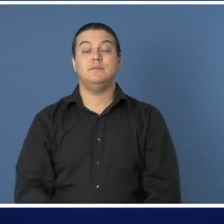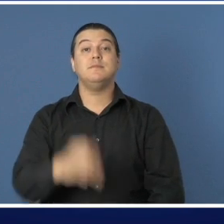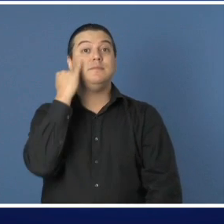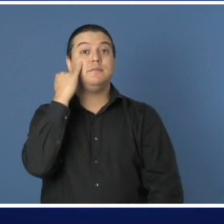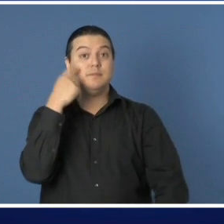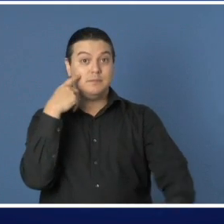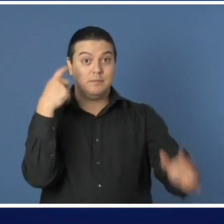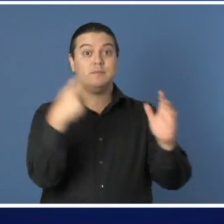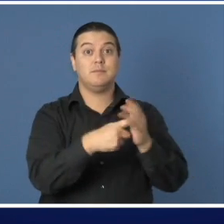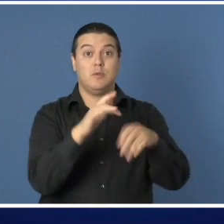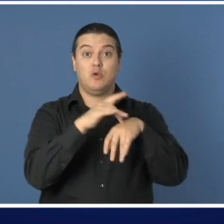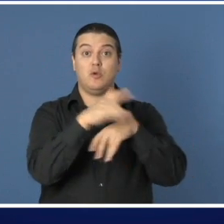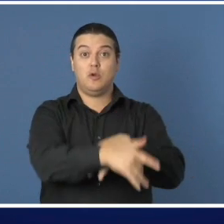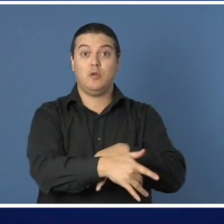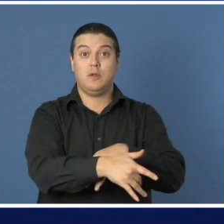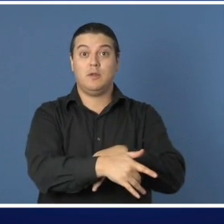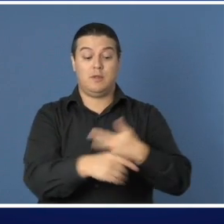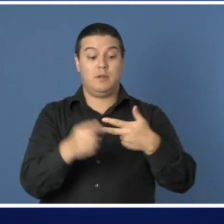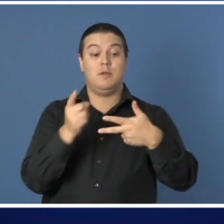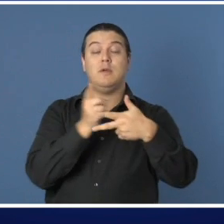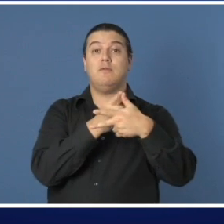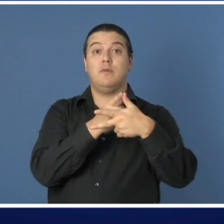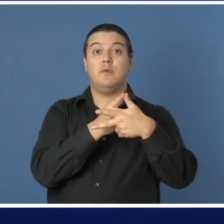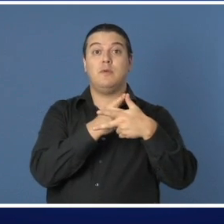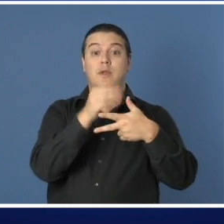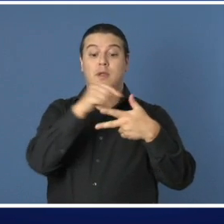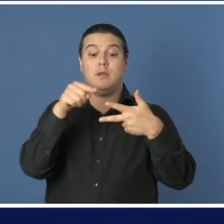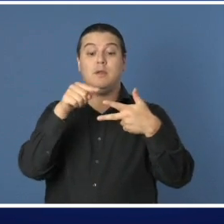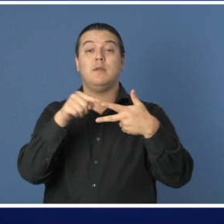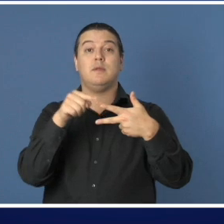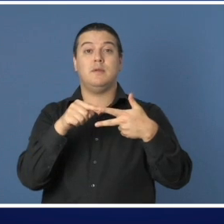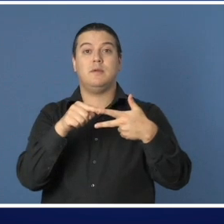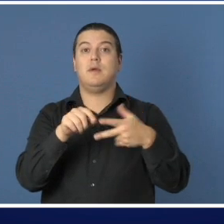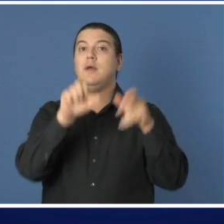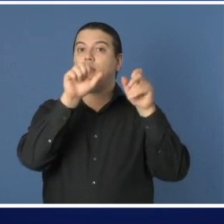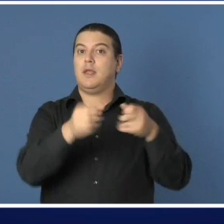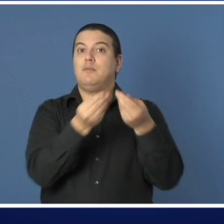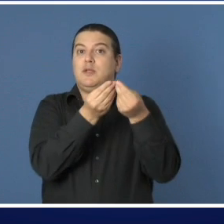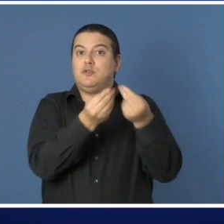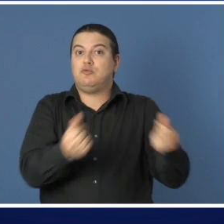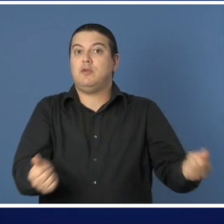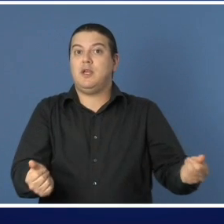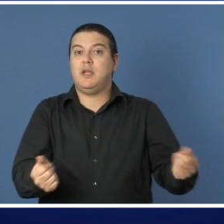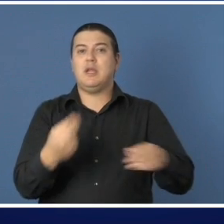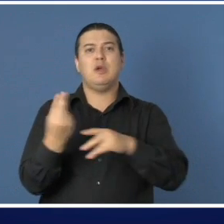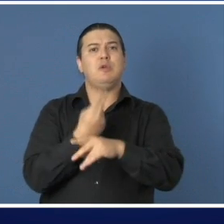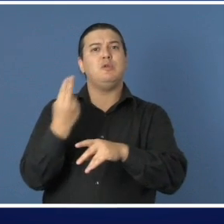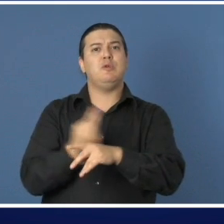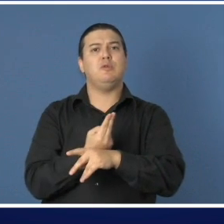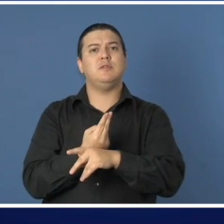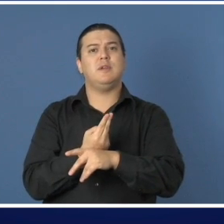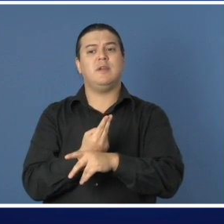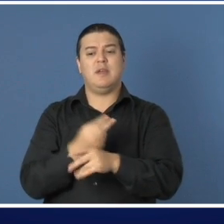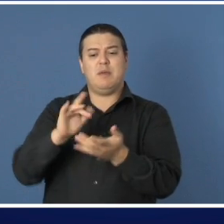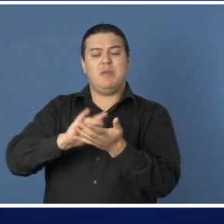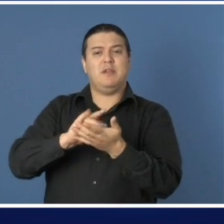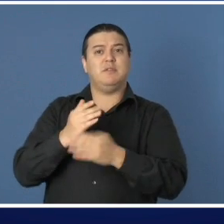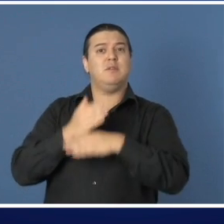If diagnosed early, foodborne and wound botulism can be treated